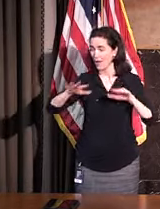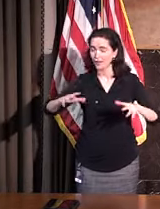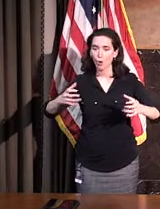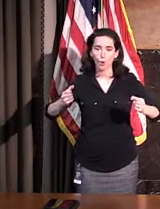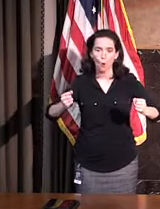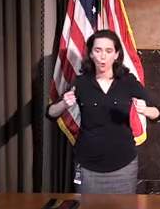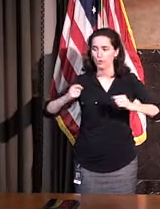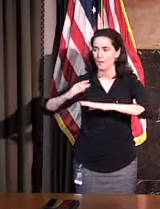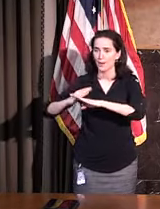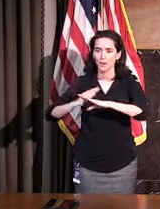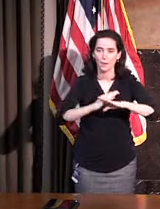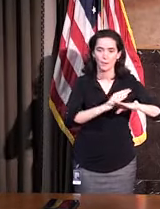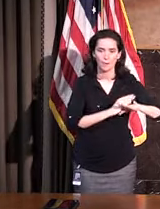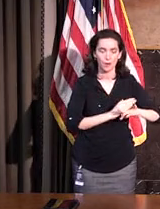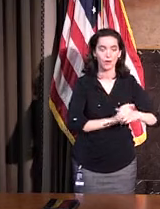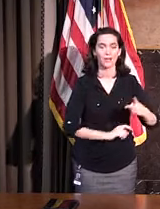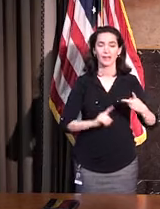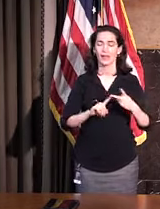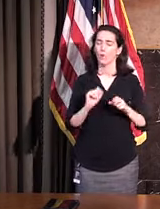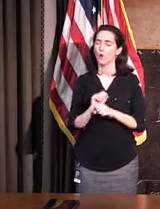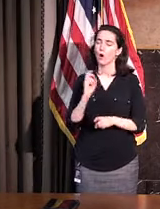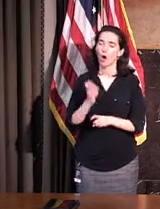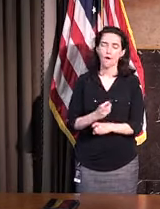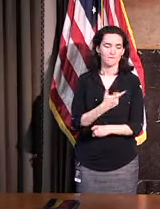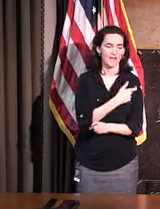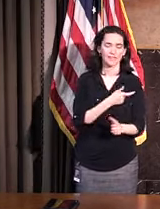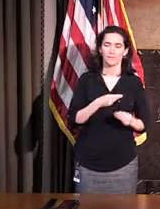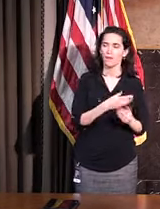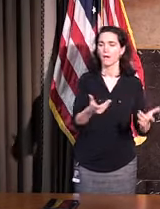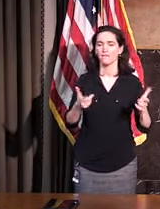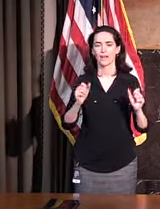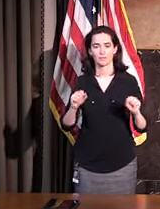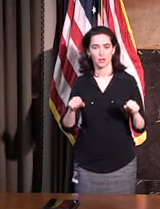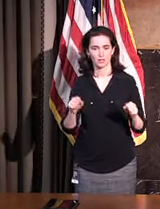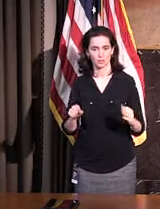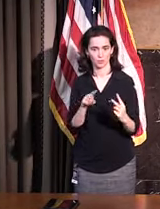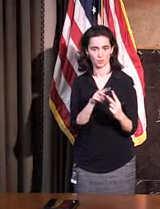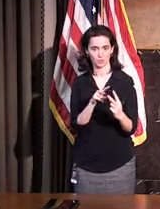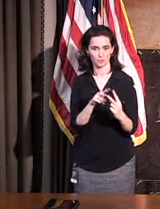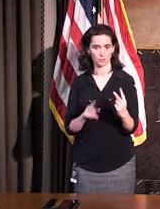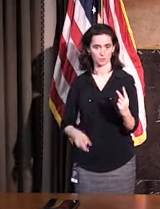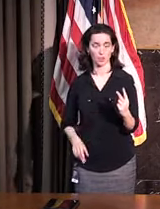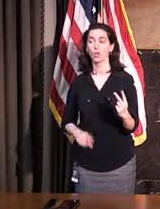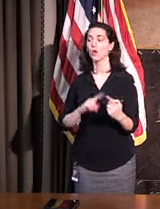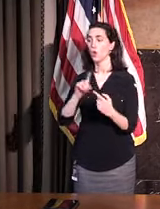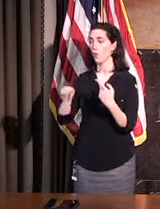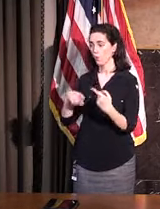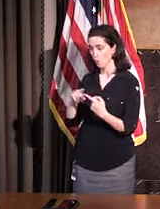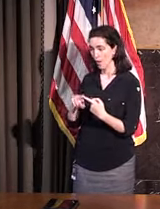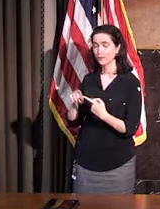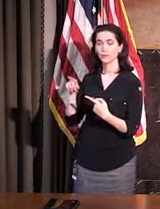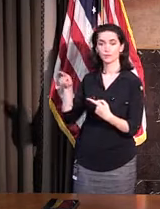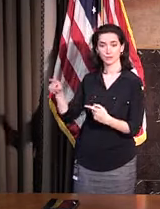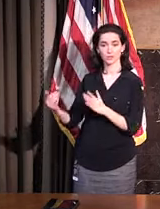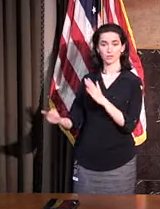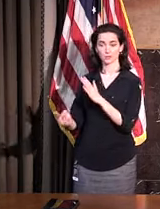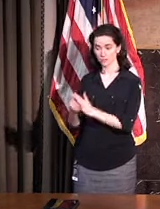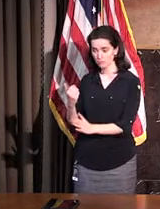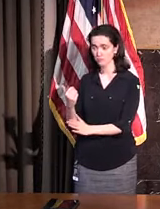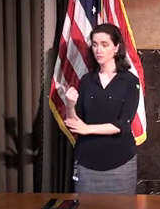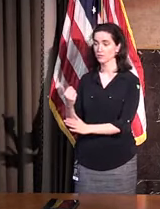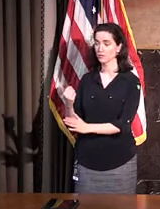can, and to work as hard as we can to get vaccine out as quickly and equitably as we can, so that when these variants increase even